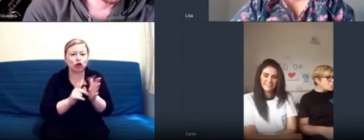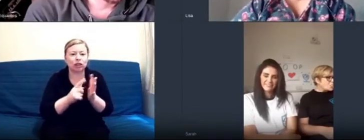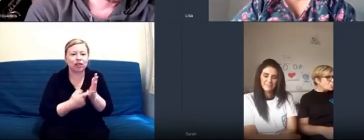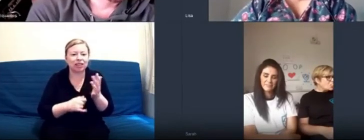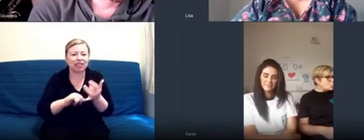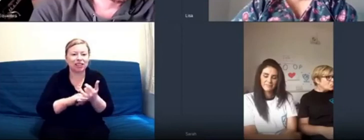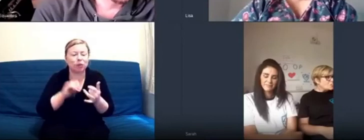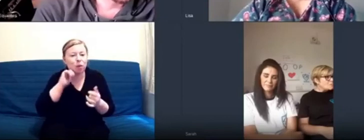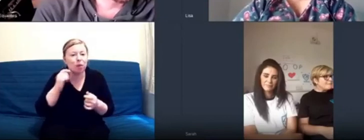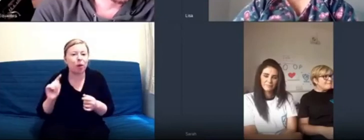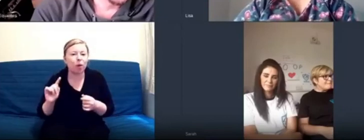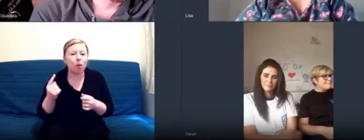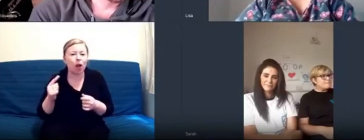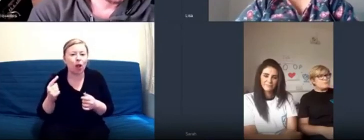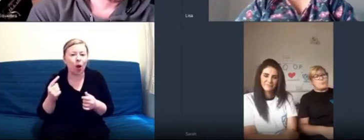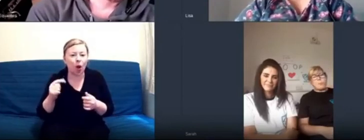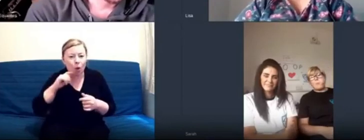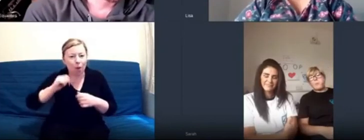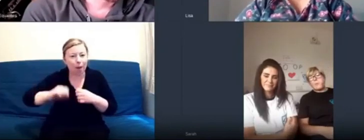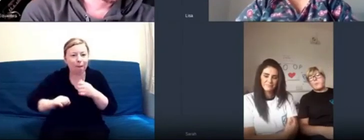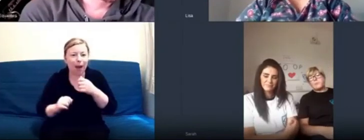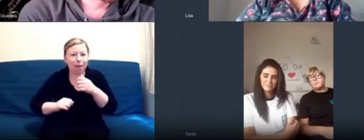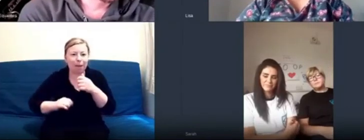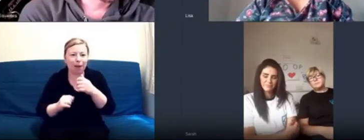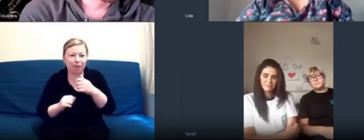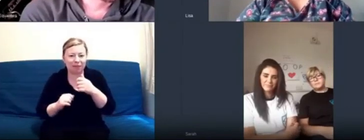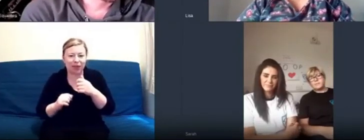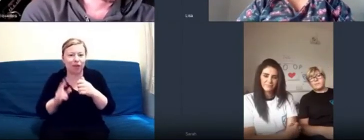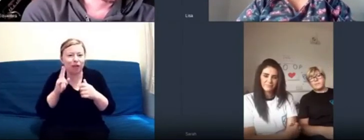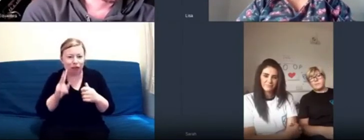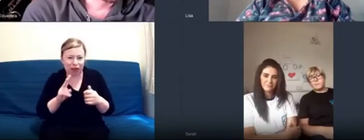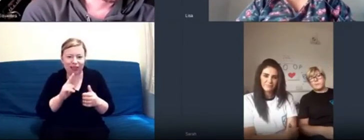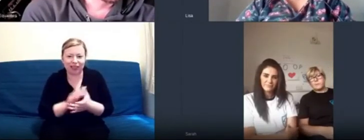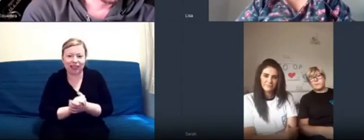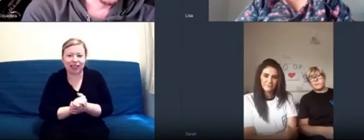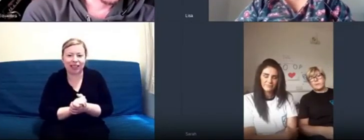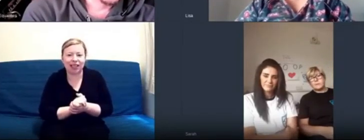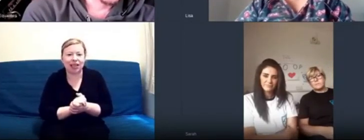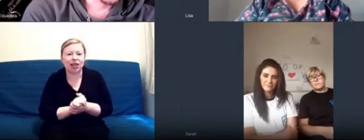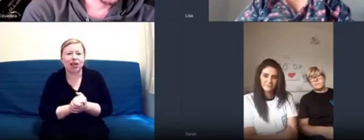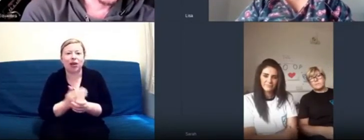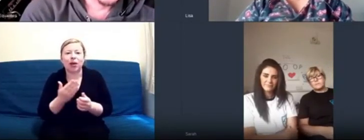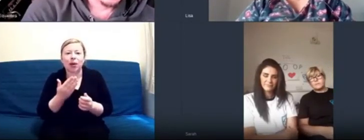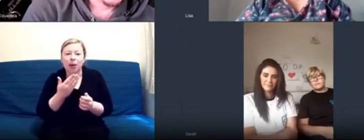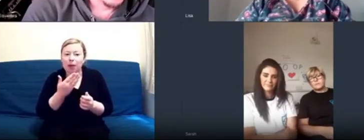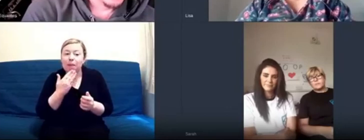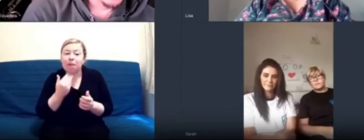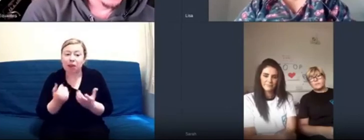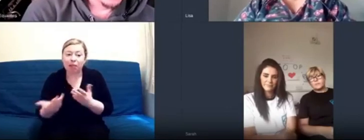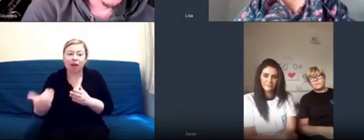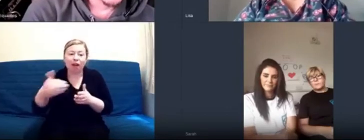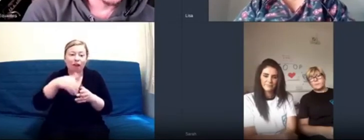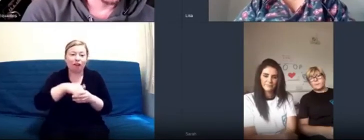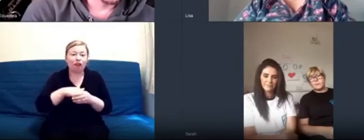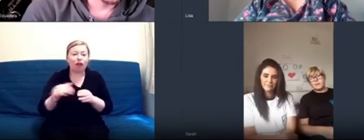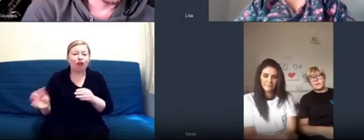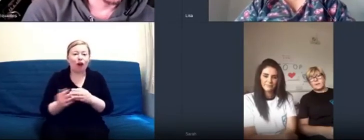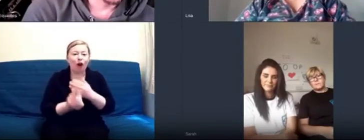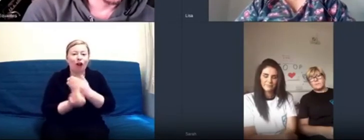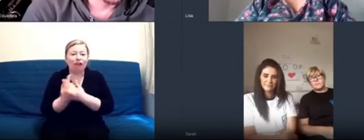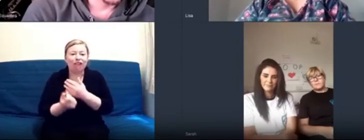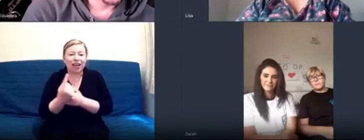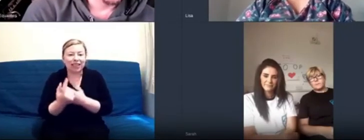doing the bagpipes for us. So please come along to all the events that we have running up to the end of Friday.